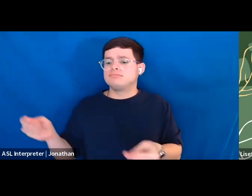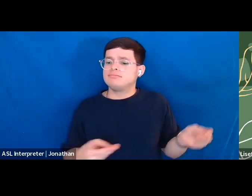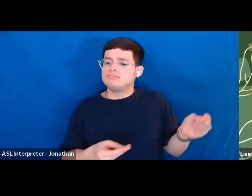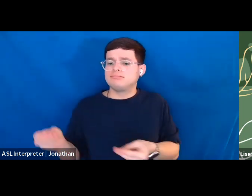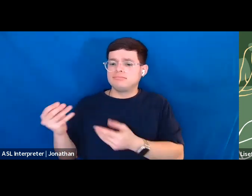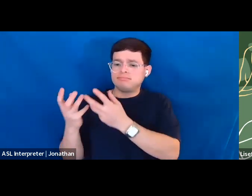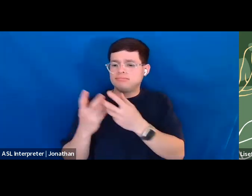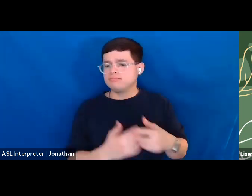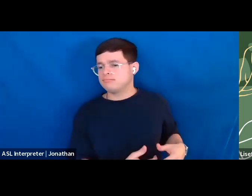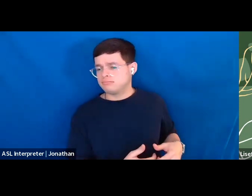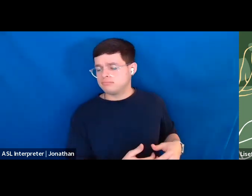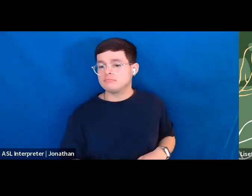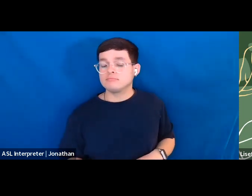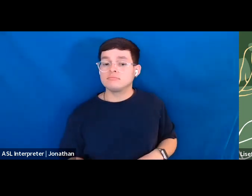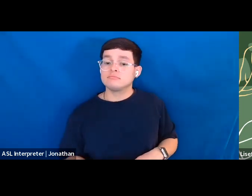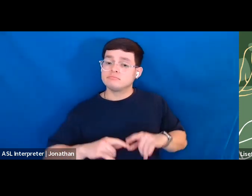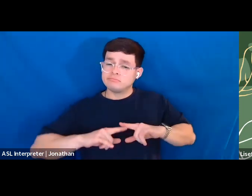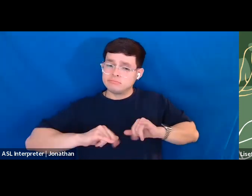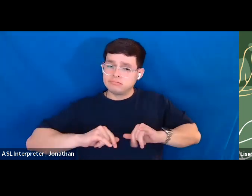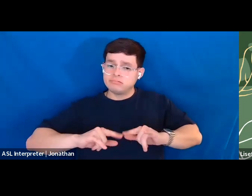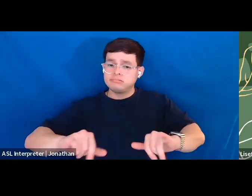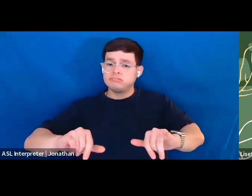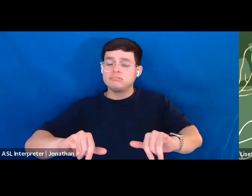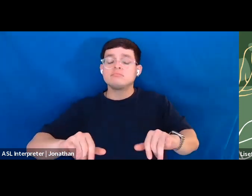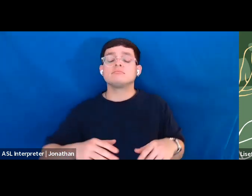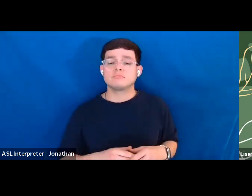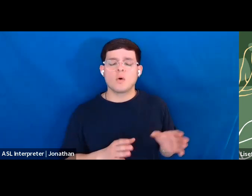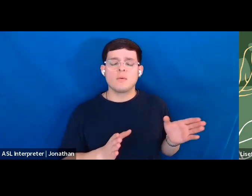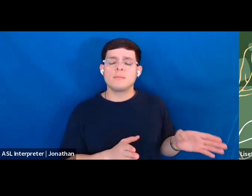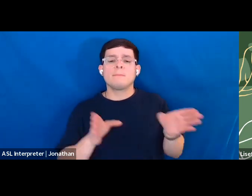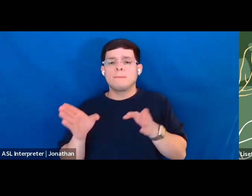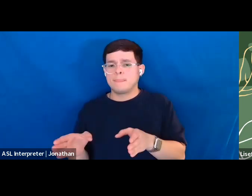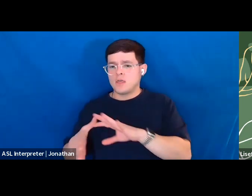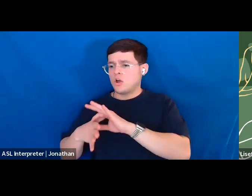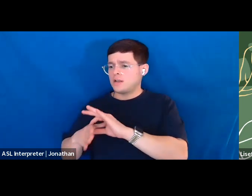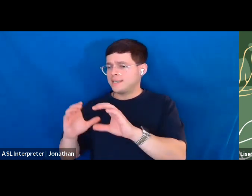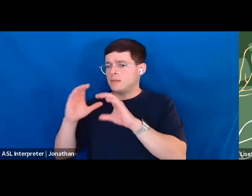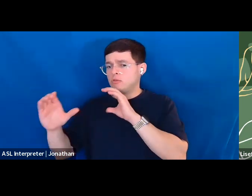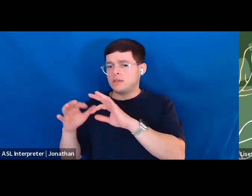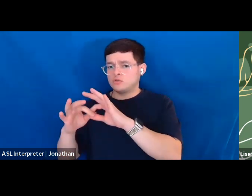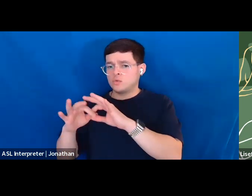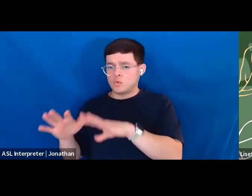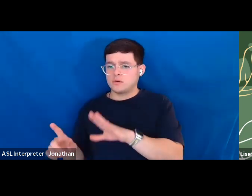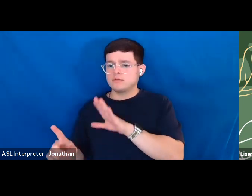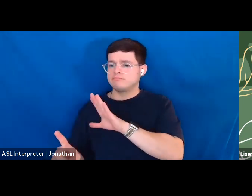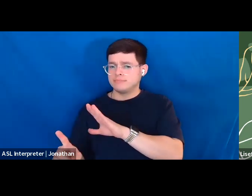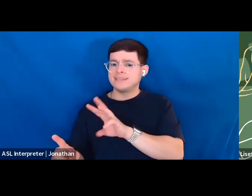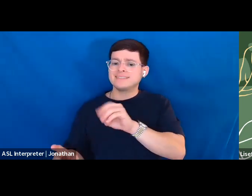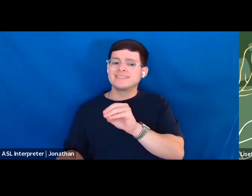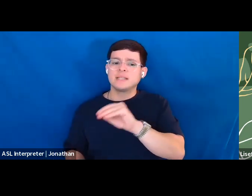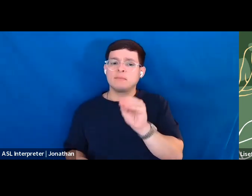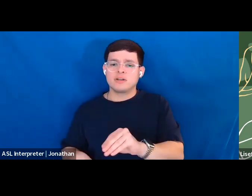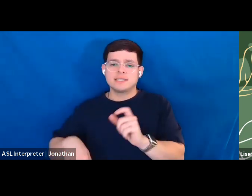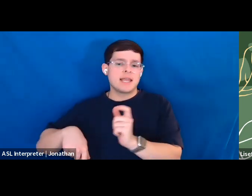Meanwhile, the content and communications coordinator will be 60% time and